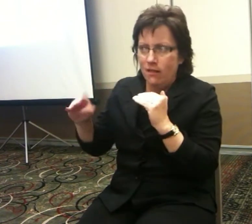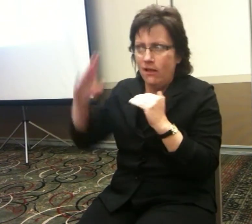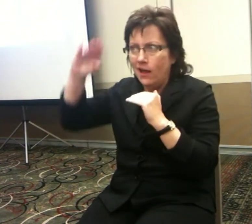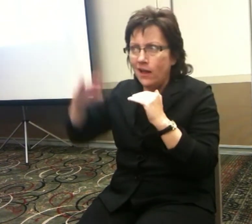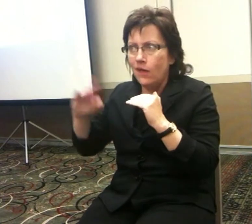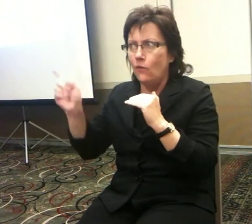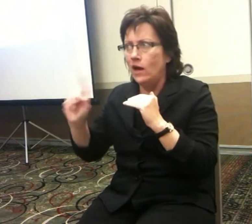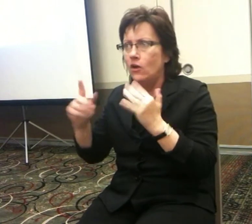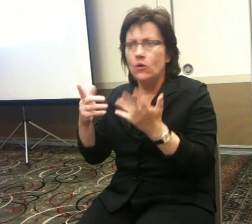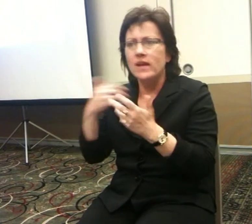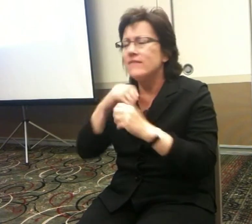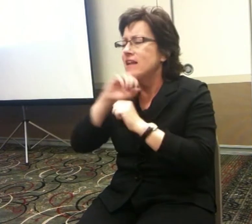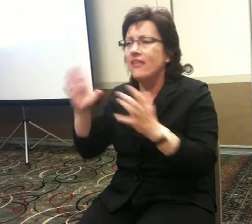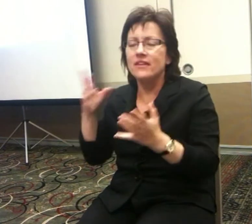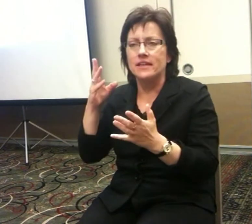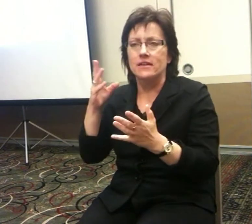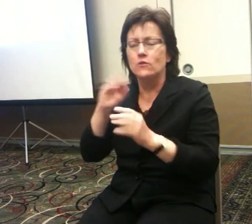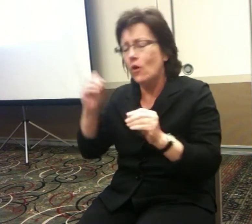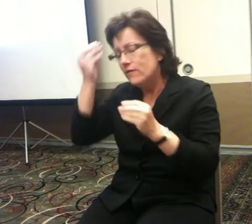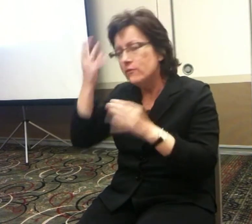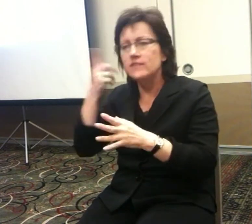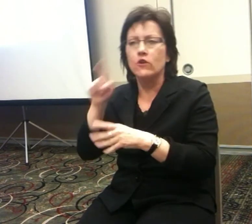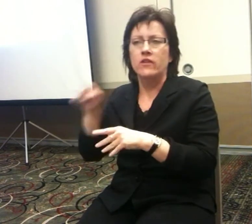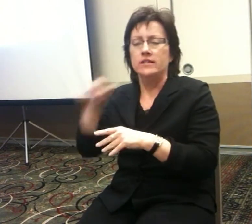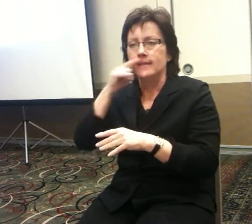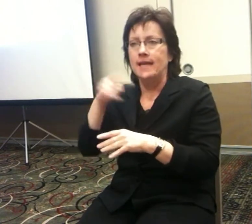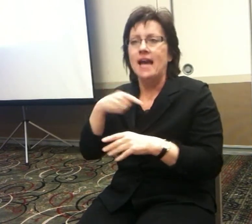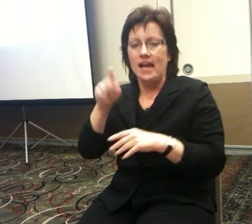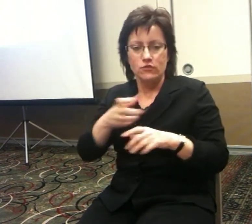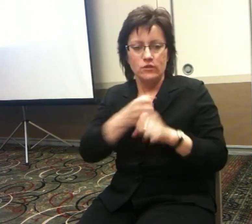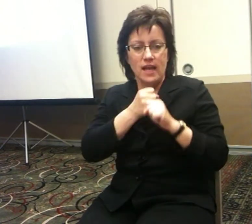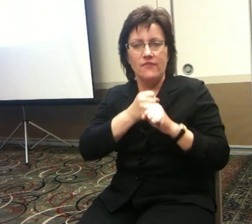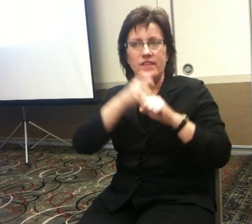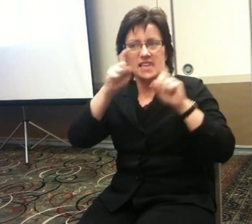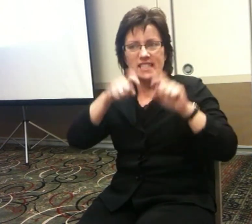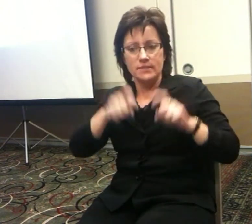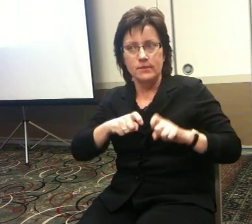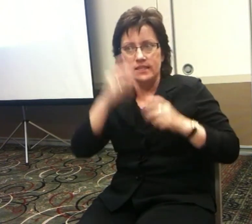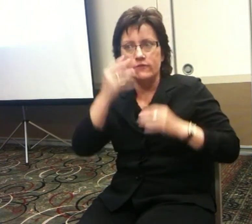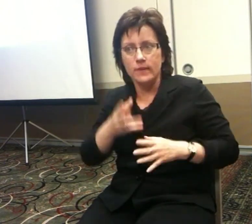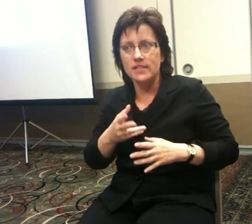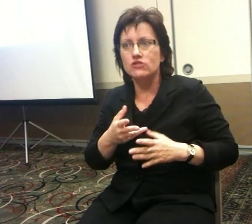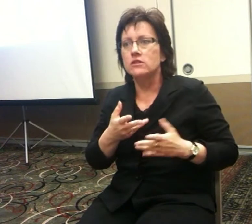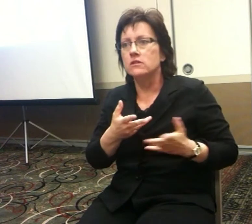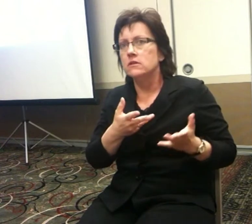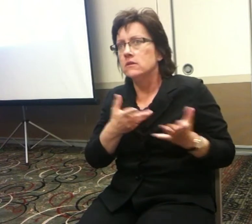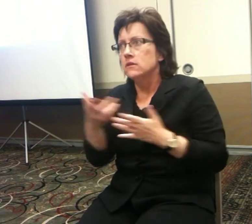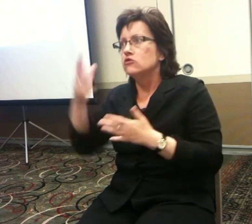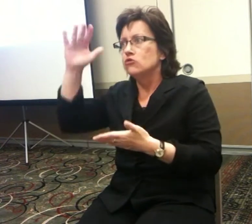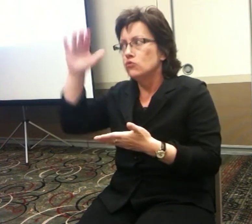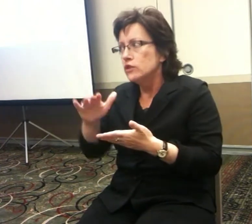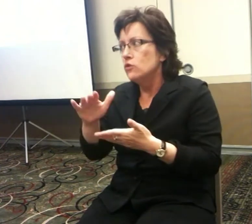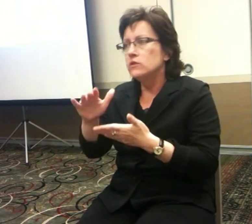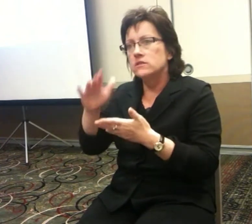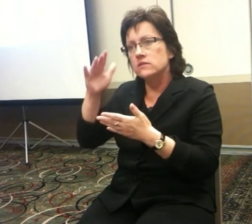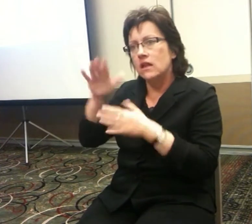kid. So I've got to get that assessment information so I can bring the material down, and I probably have to give this kid not